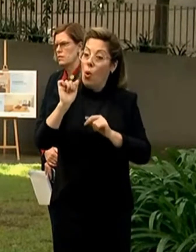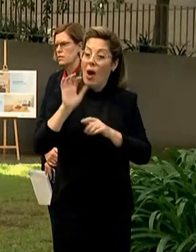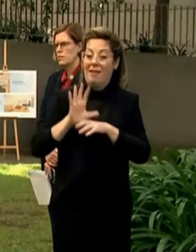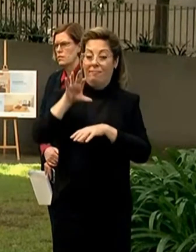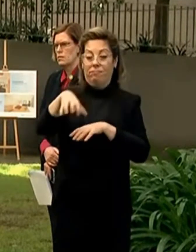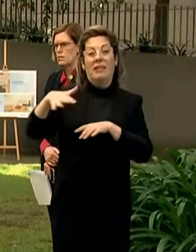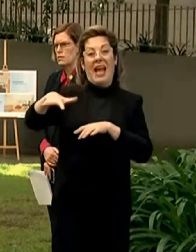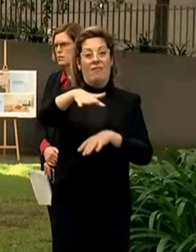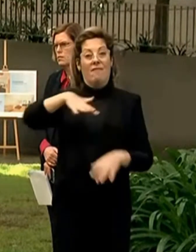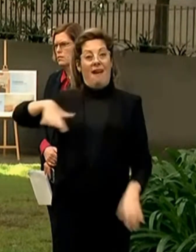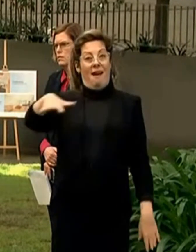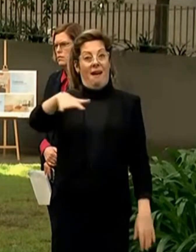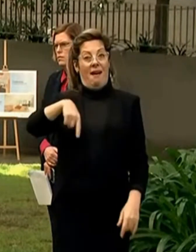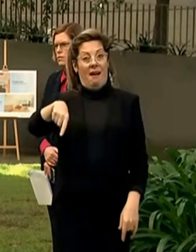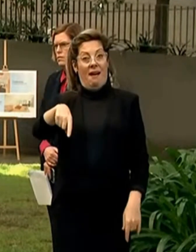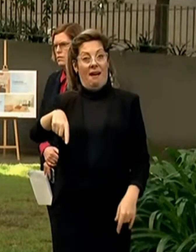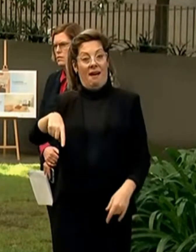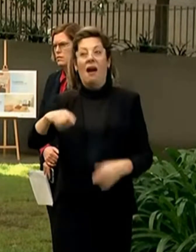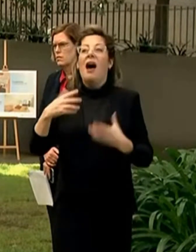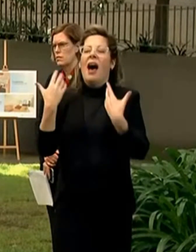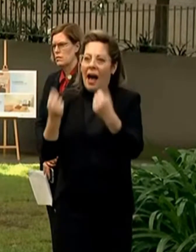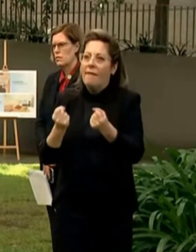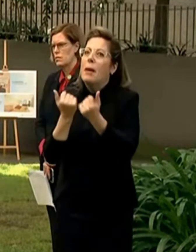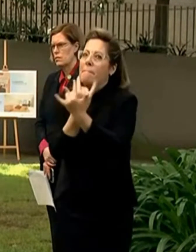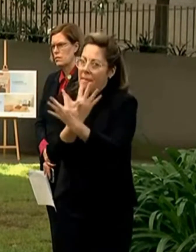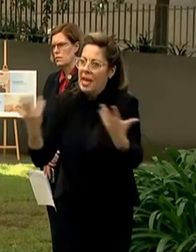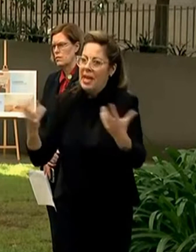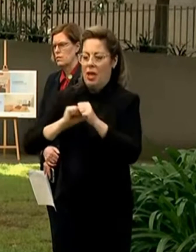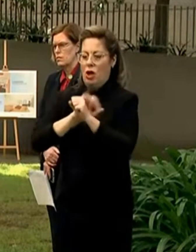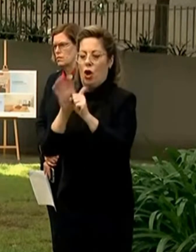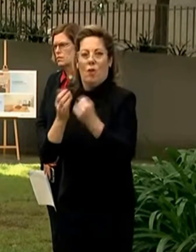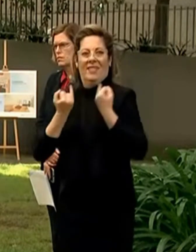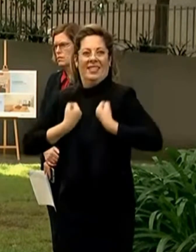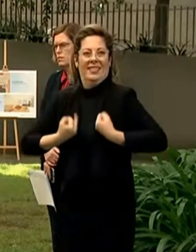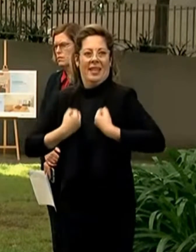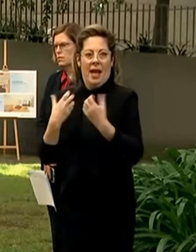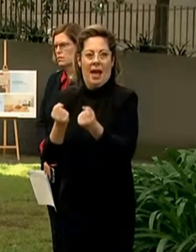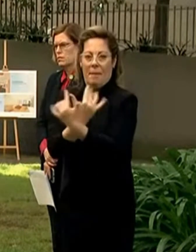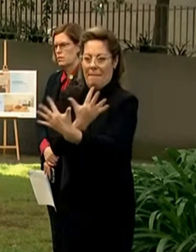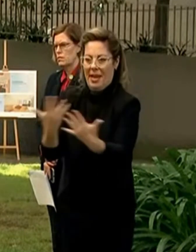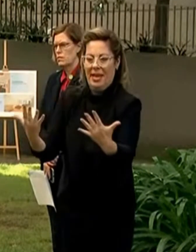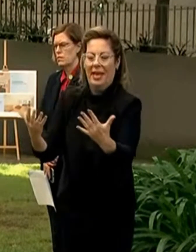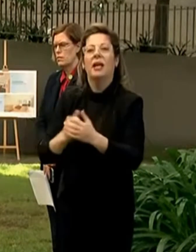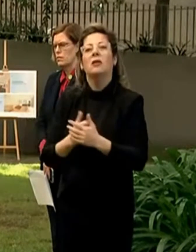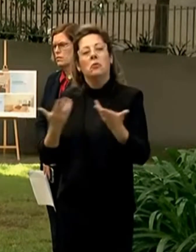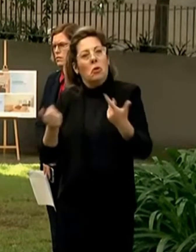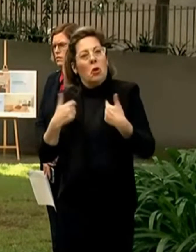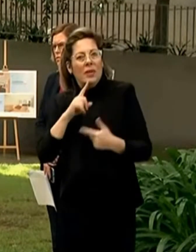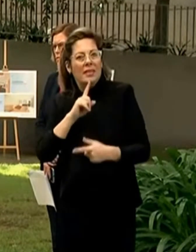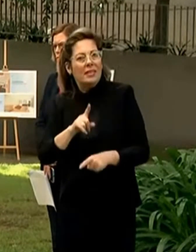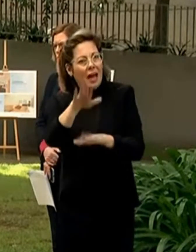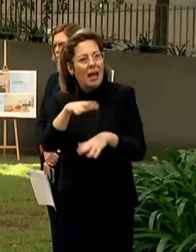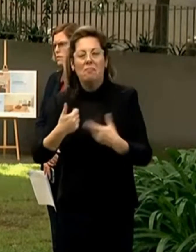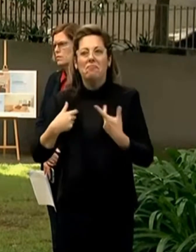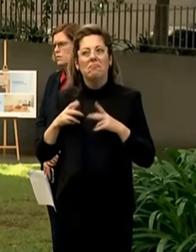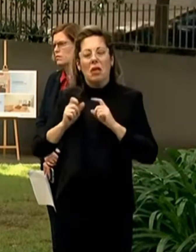So if you don't need to go to the local hospitality venue every night of the week, well, we refrain from that activity. Reducing your